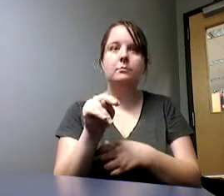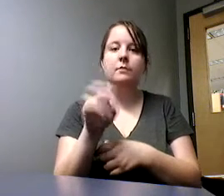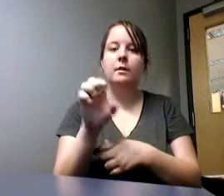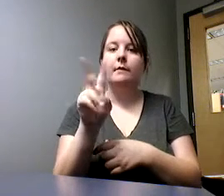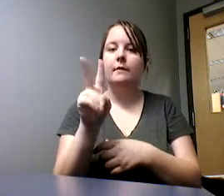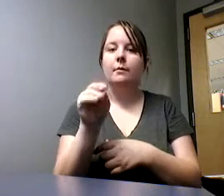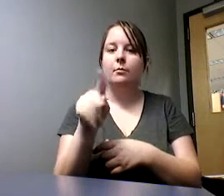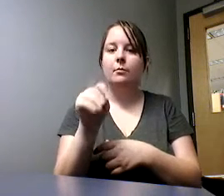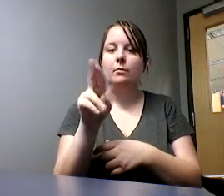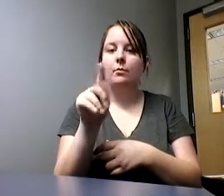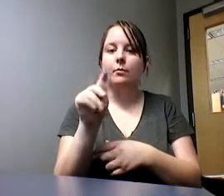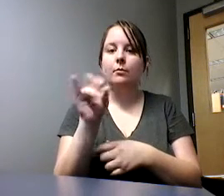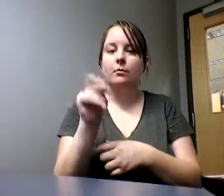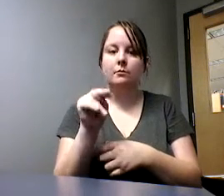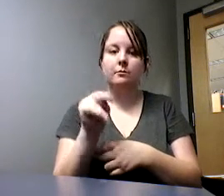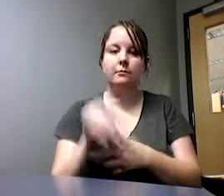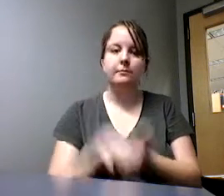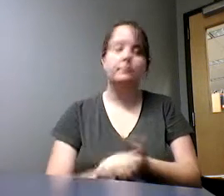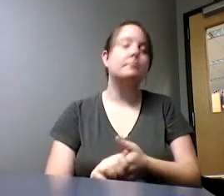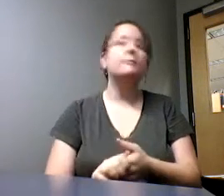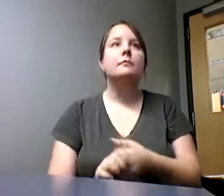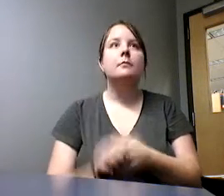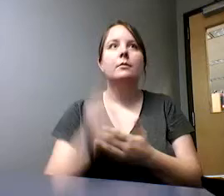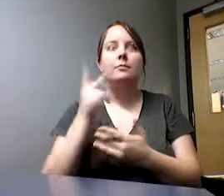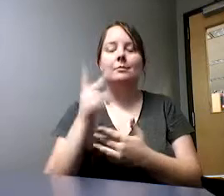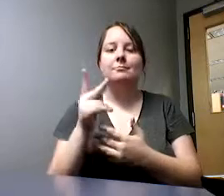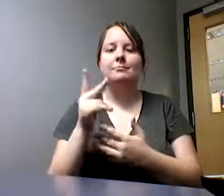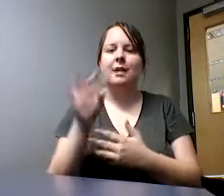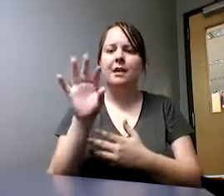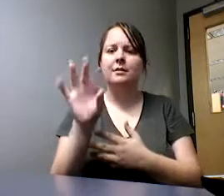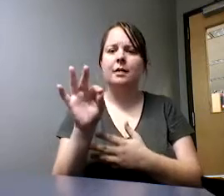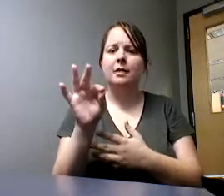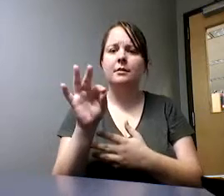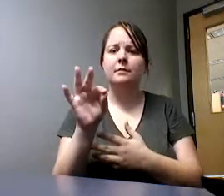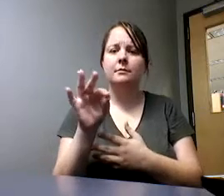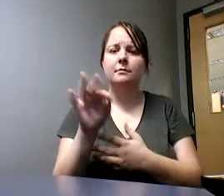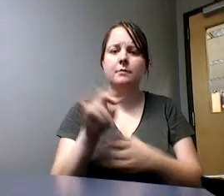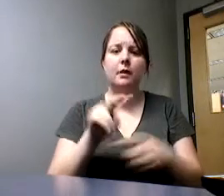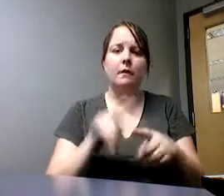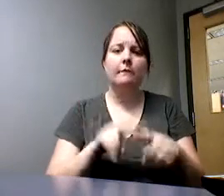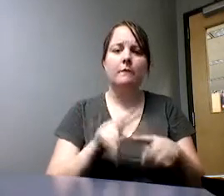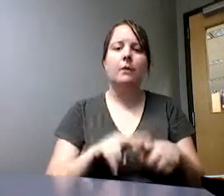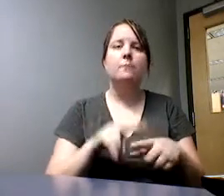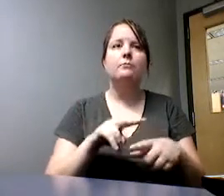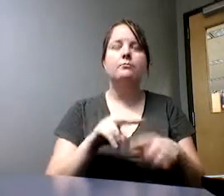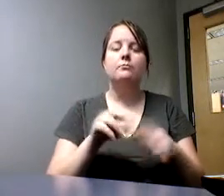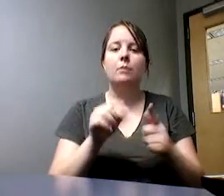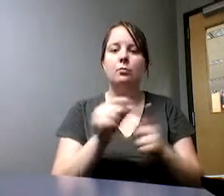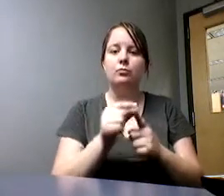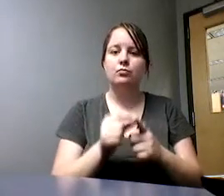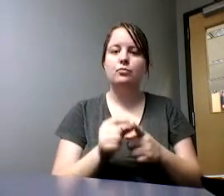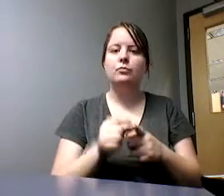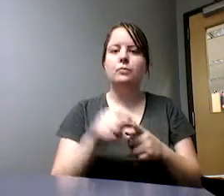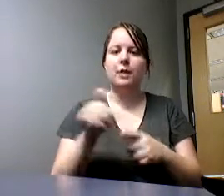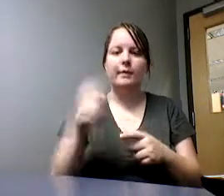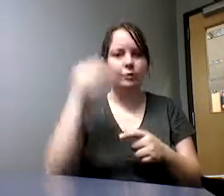notebook, I've got, I believe, 9 vocabulary words that we need to make sure that we know for sure and get those in. So what I've got is a